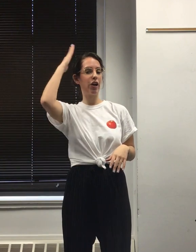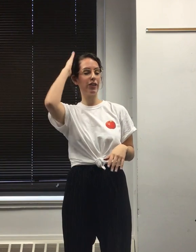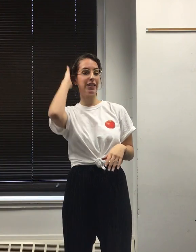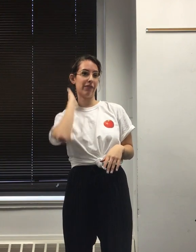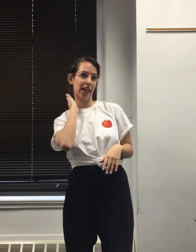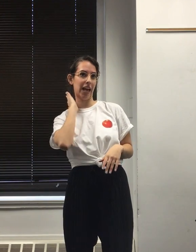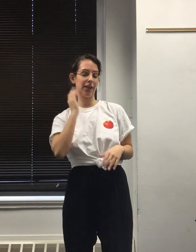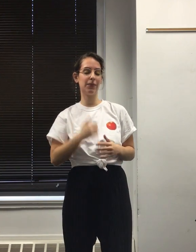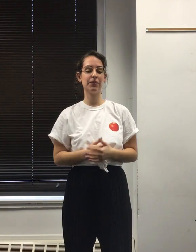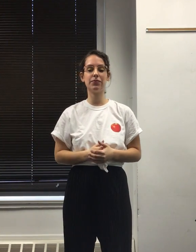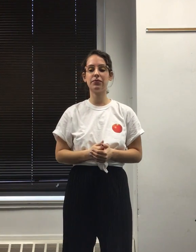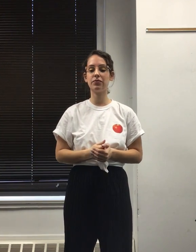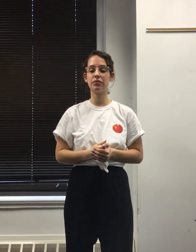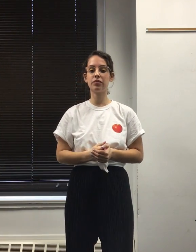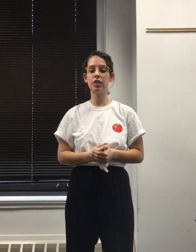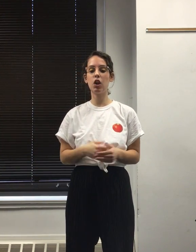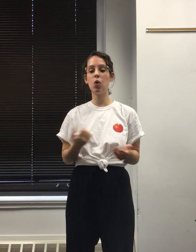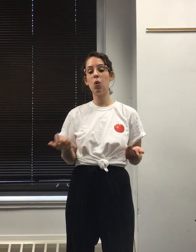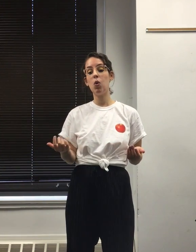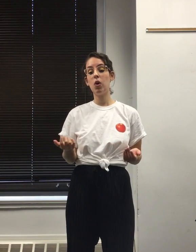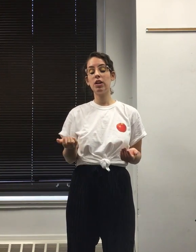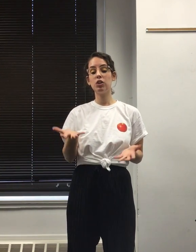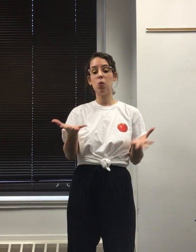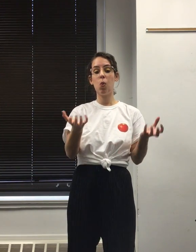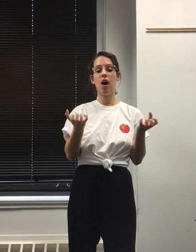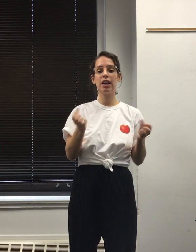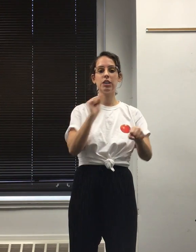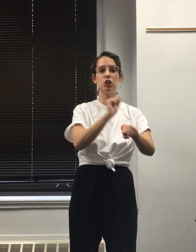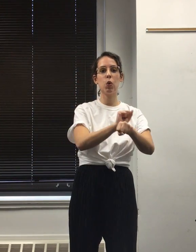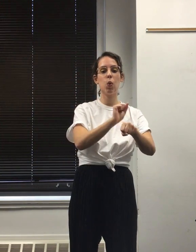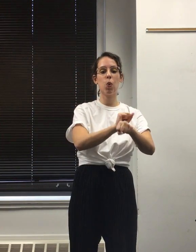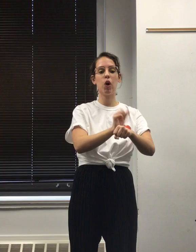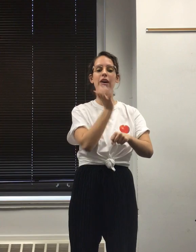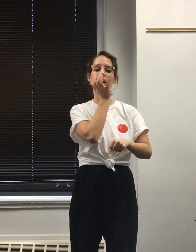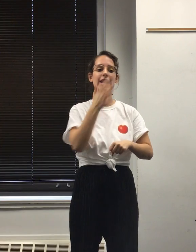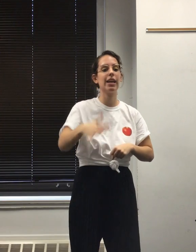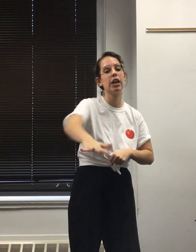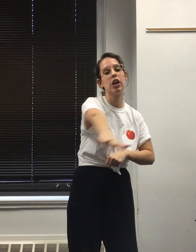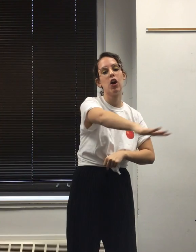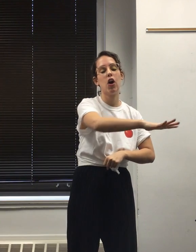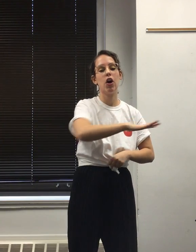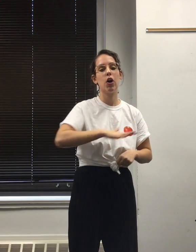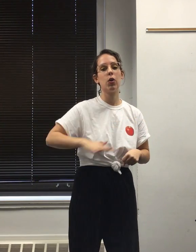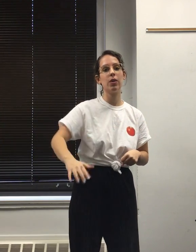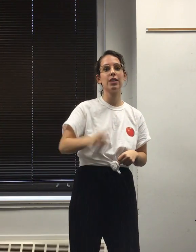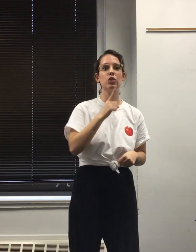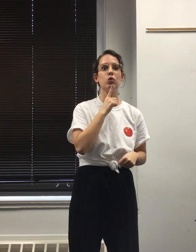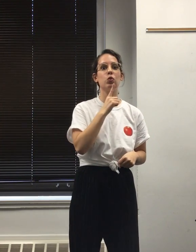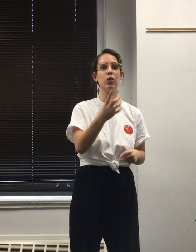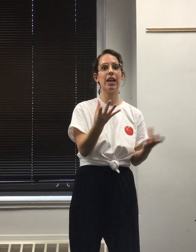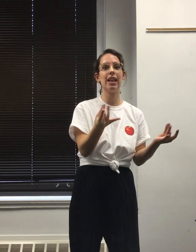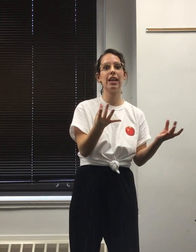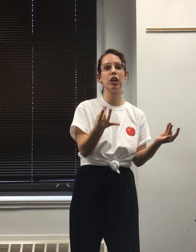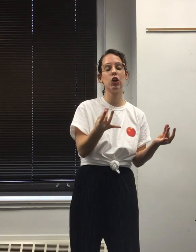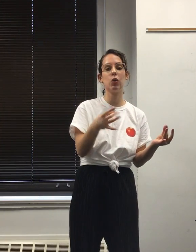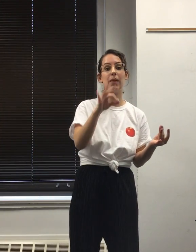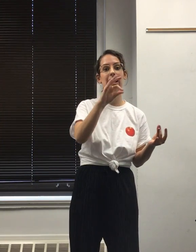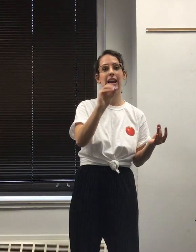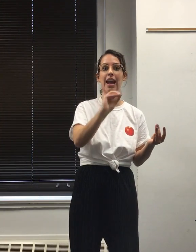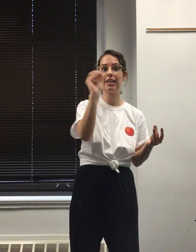in the yard on a day that's 90 degrees and very humid or a day that's 90 degrees and not very humid? Okay. It's sticky,